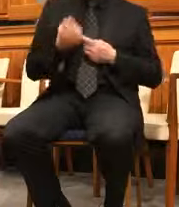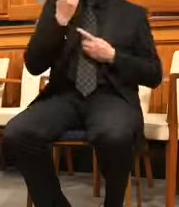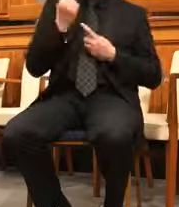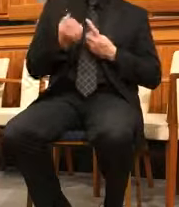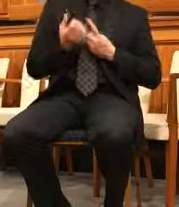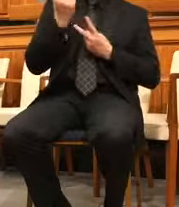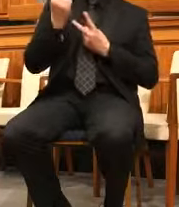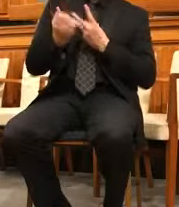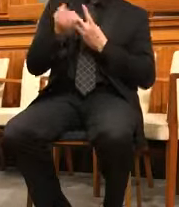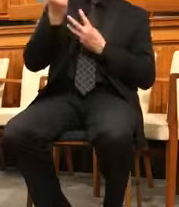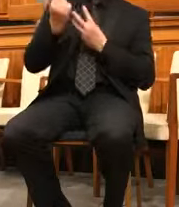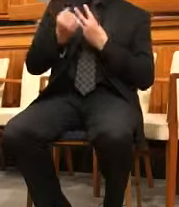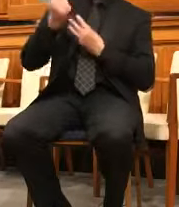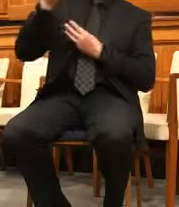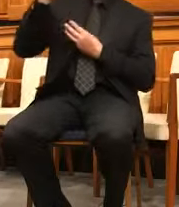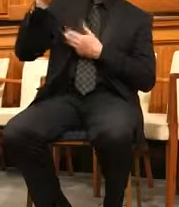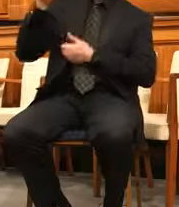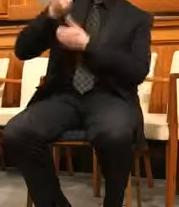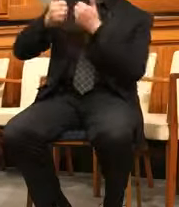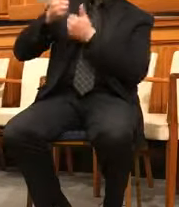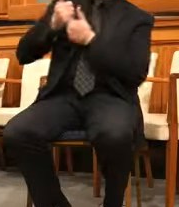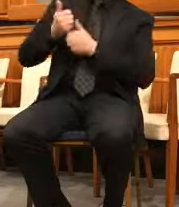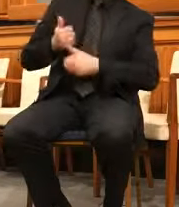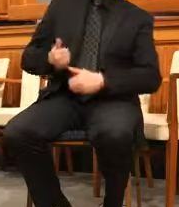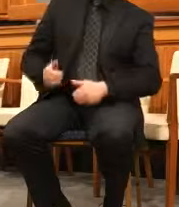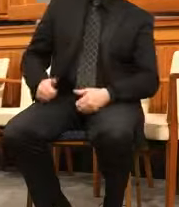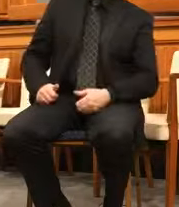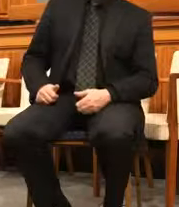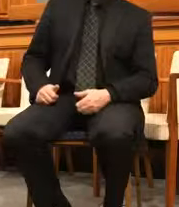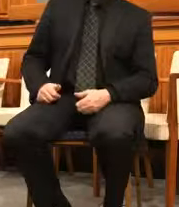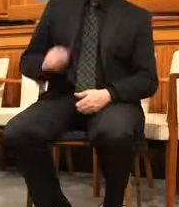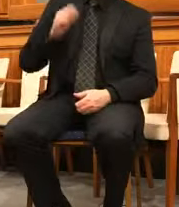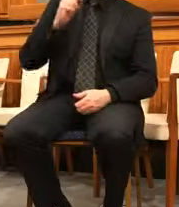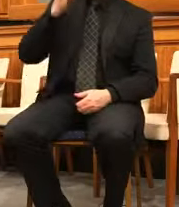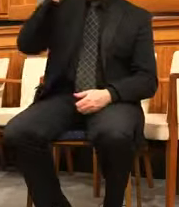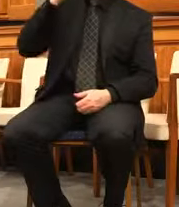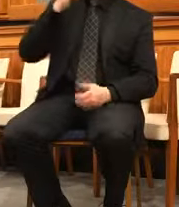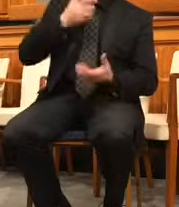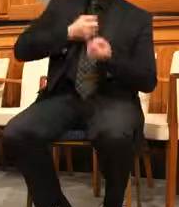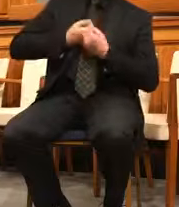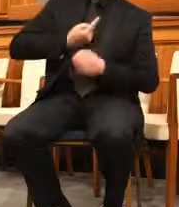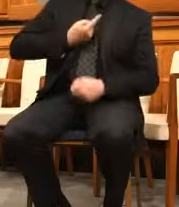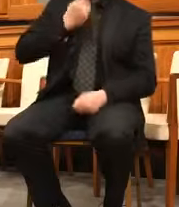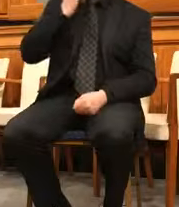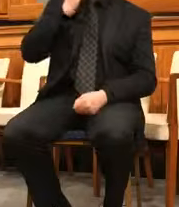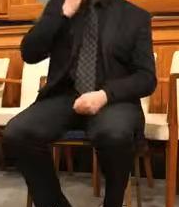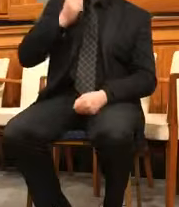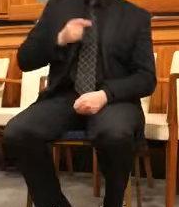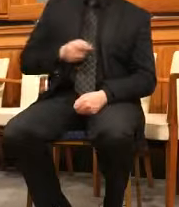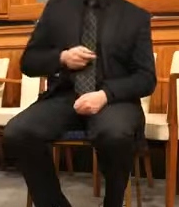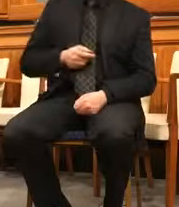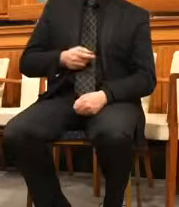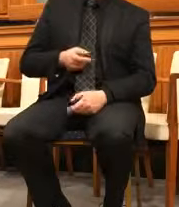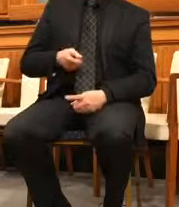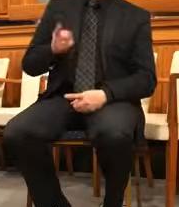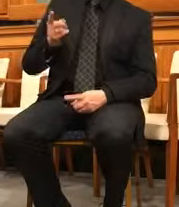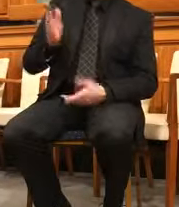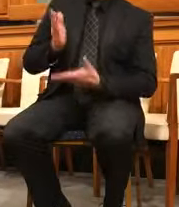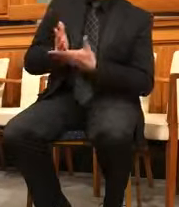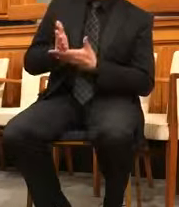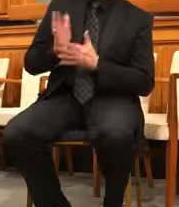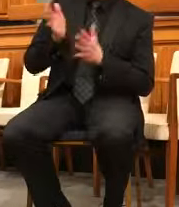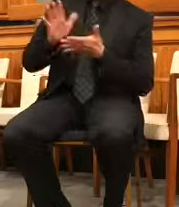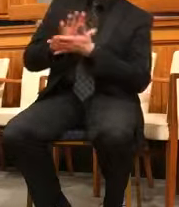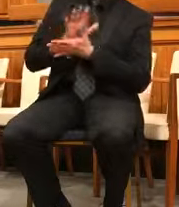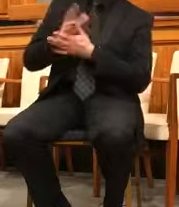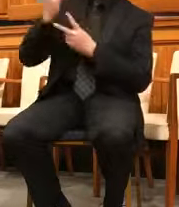from God, favour from Him, to be accepted by Him, for Him to be pleased with us. We think, when